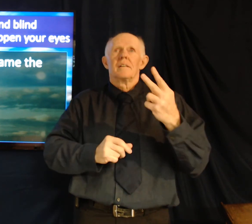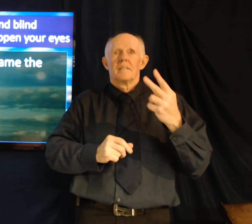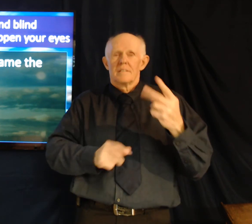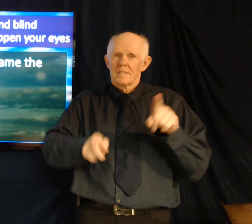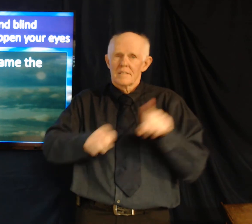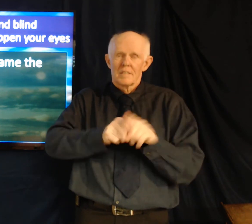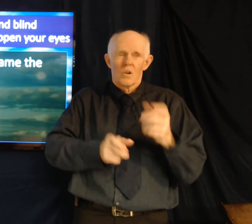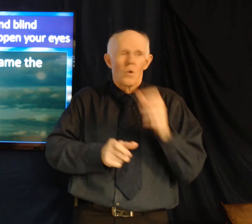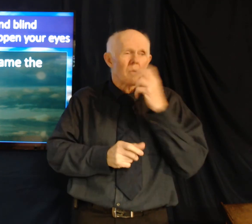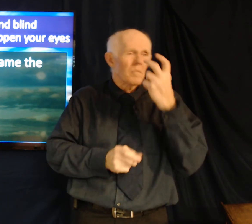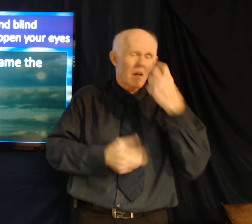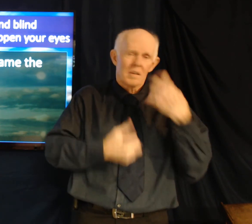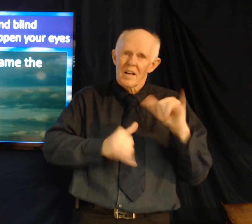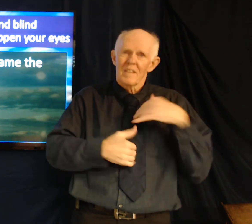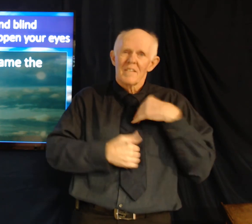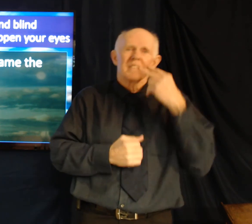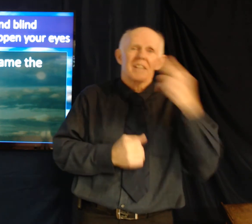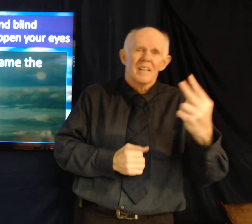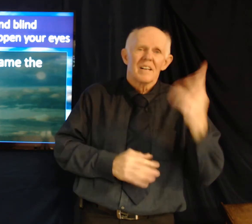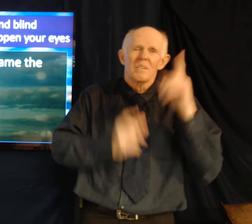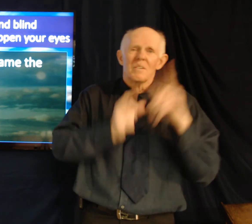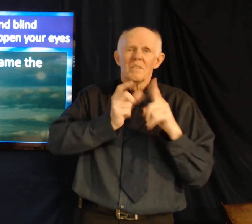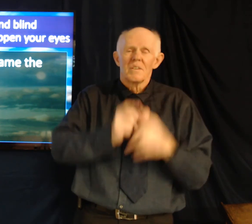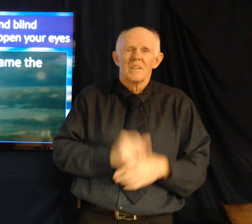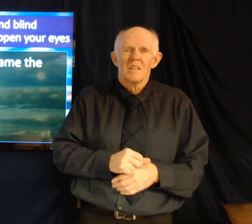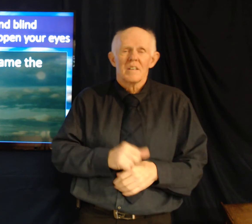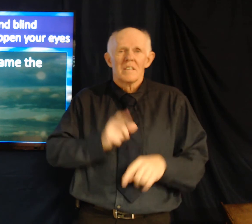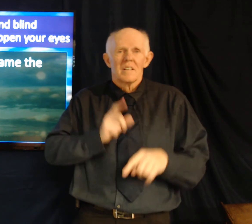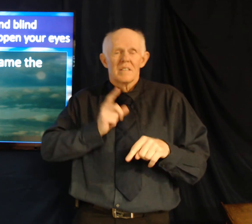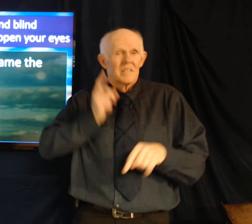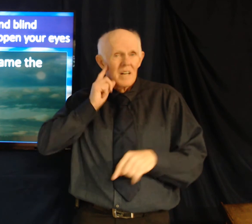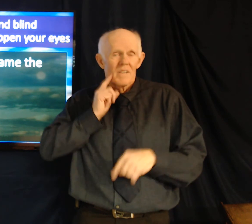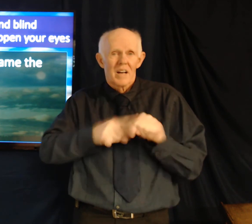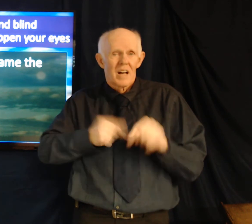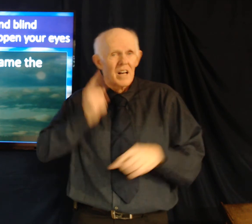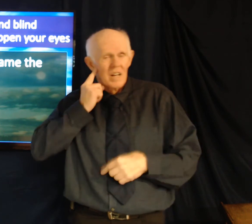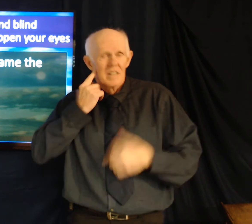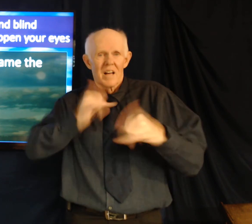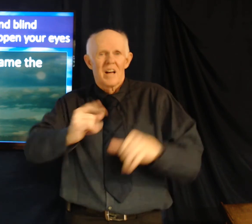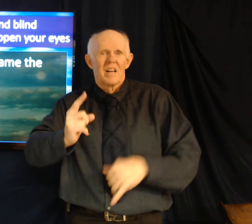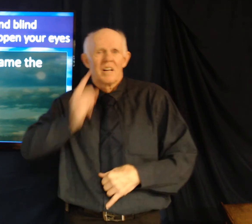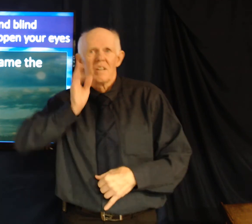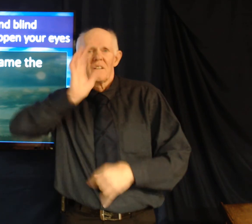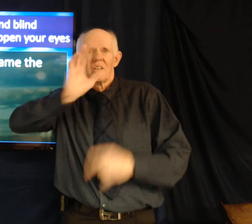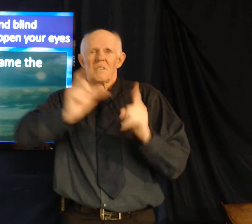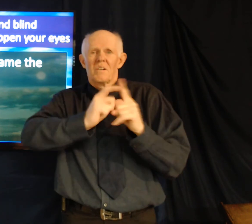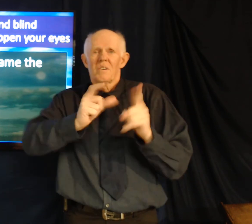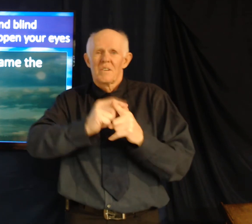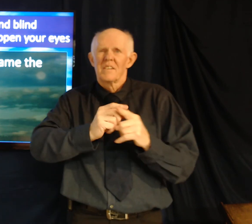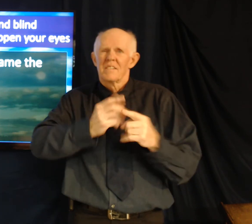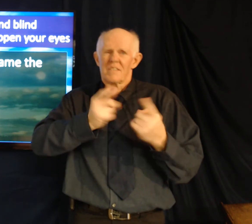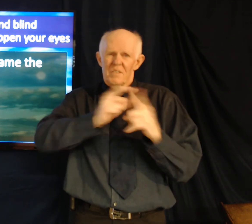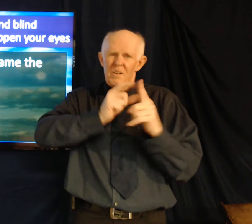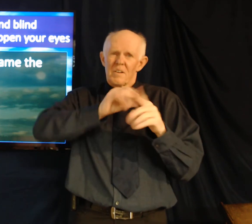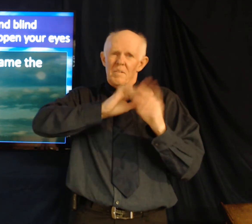who see those who are blind they see the gospel of christ they can't hear but they